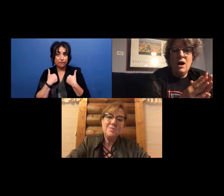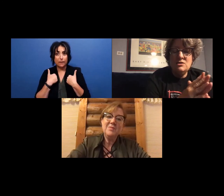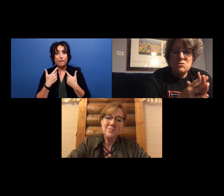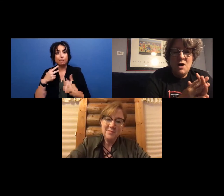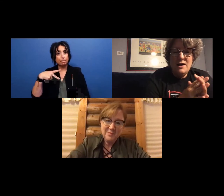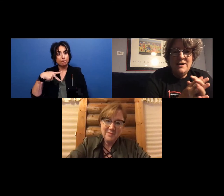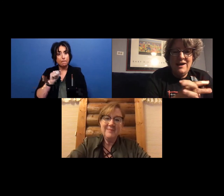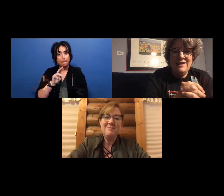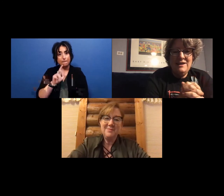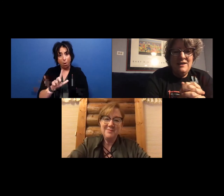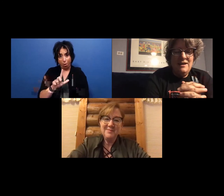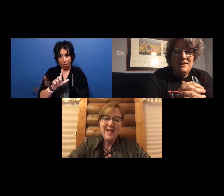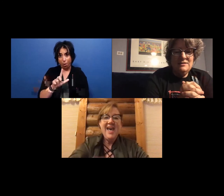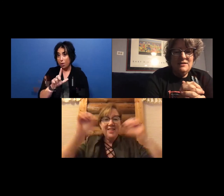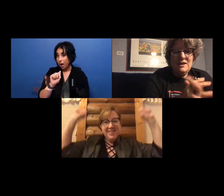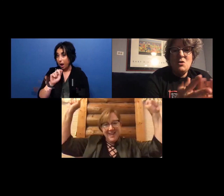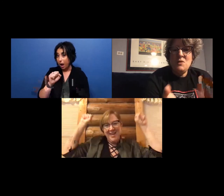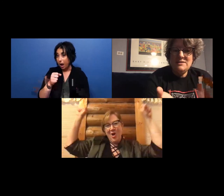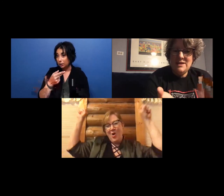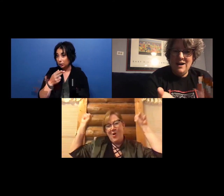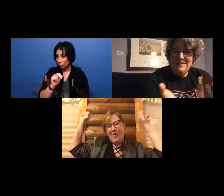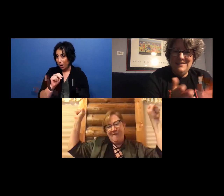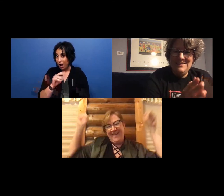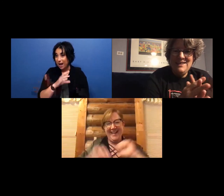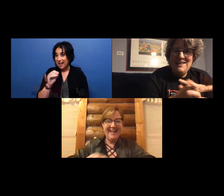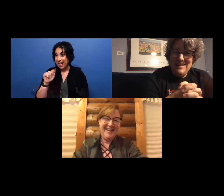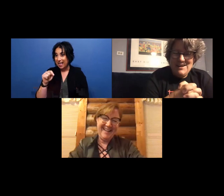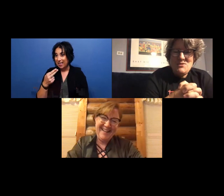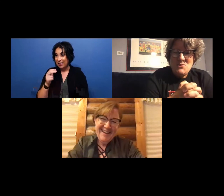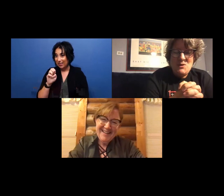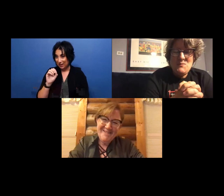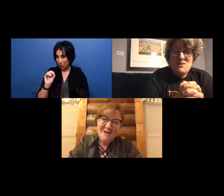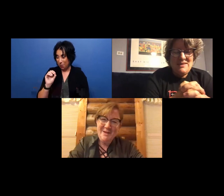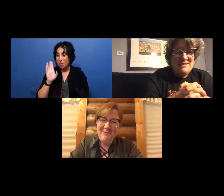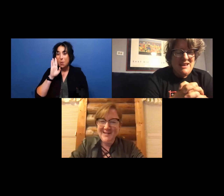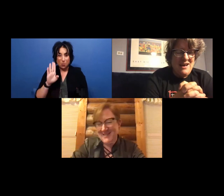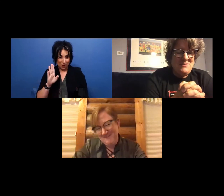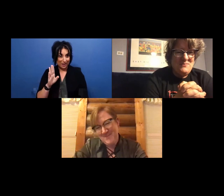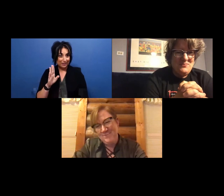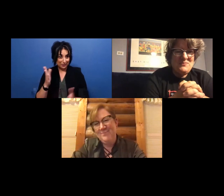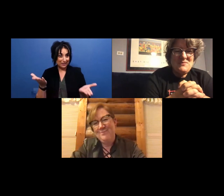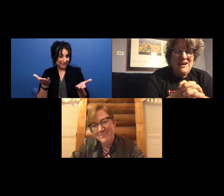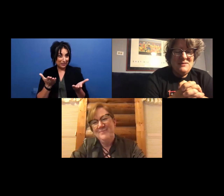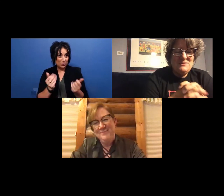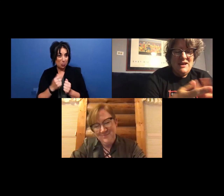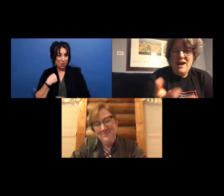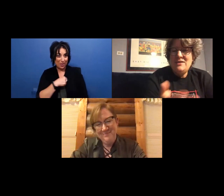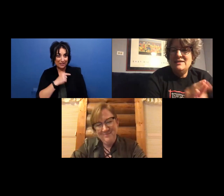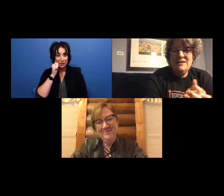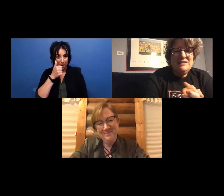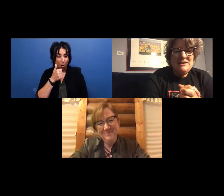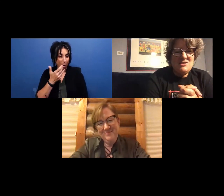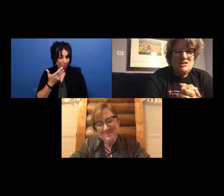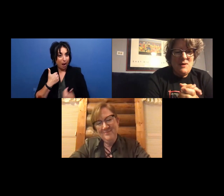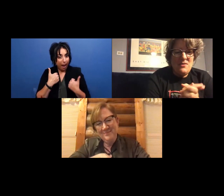Paul Ajuan and Theo Russo, who will be with us, having